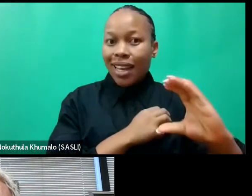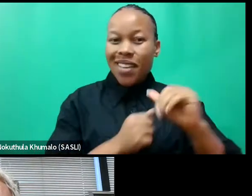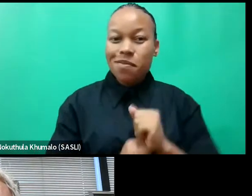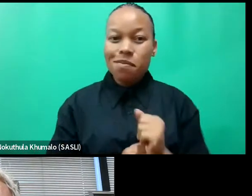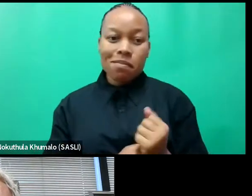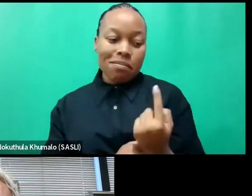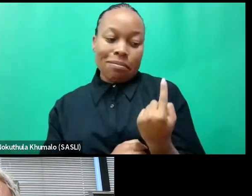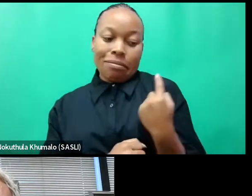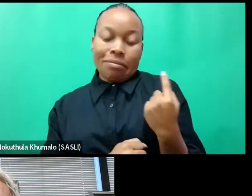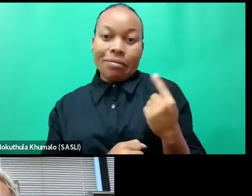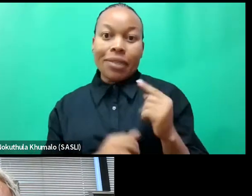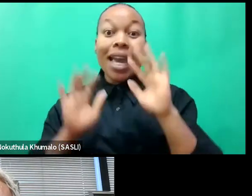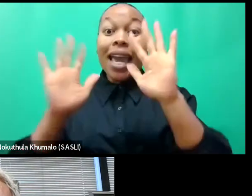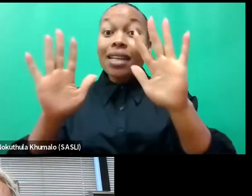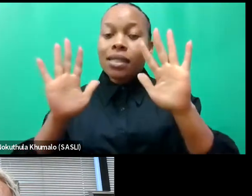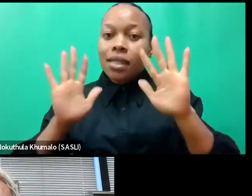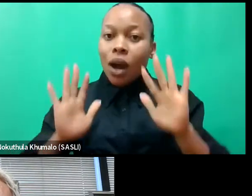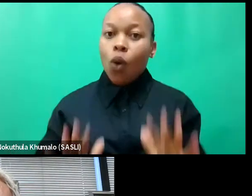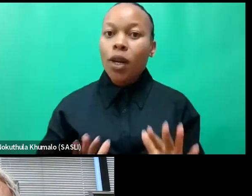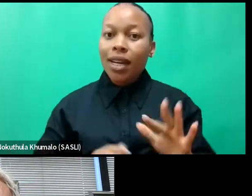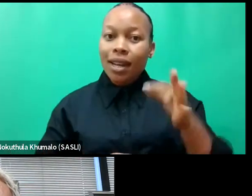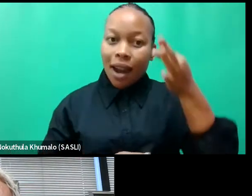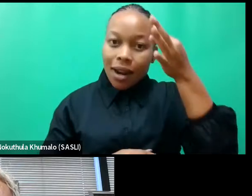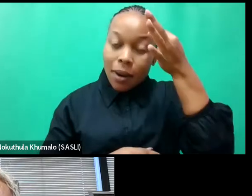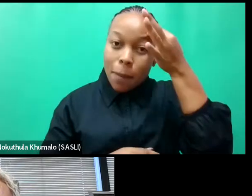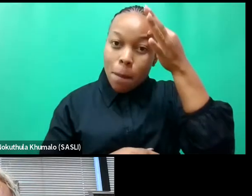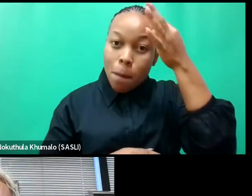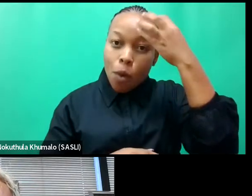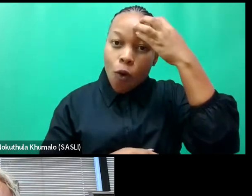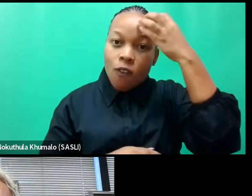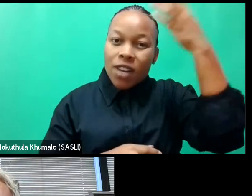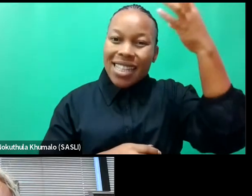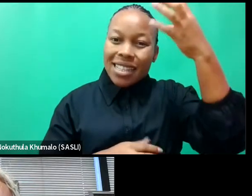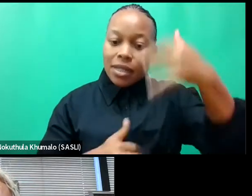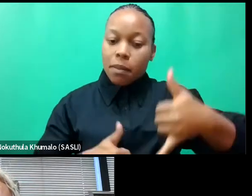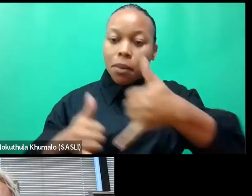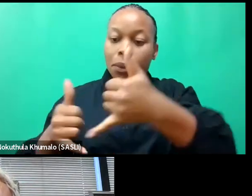professorship in education by the University of Western Cape.